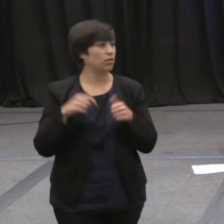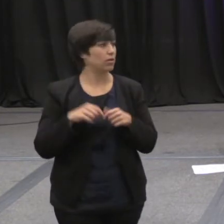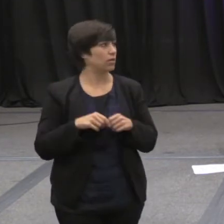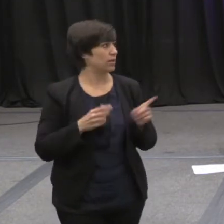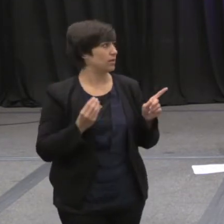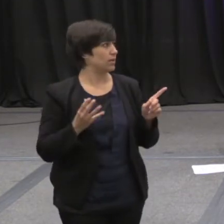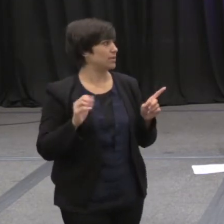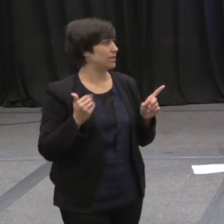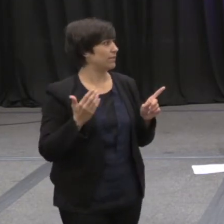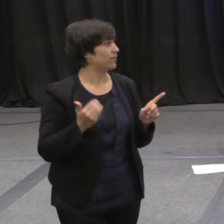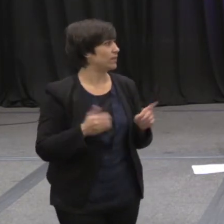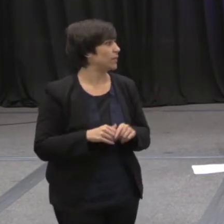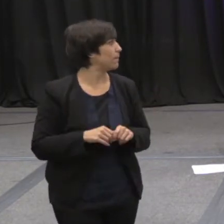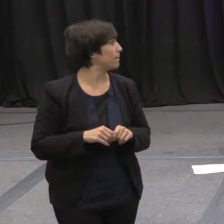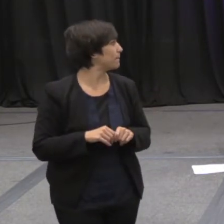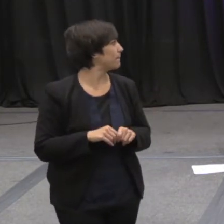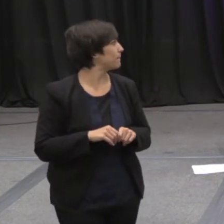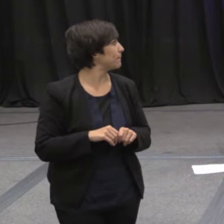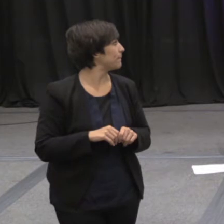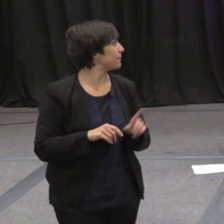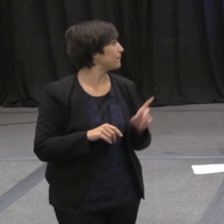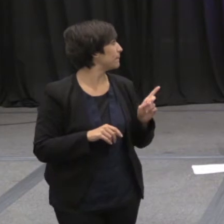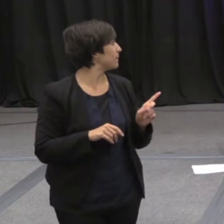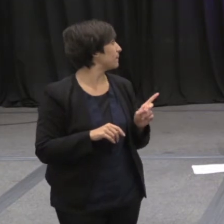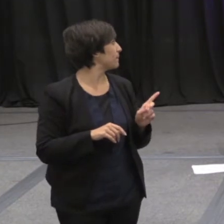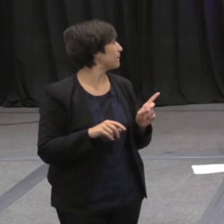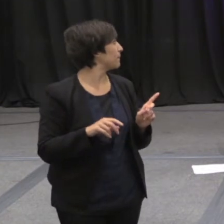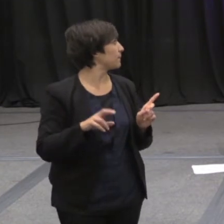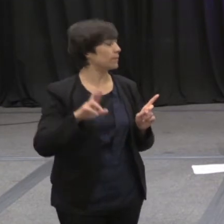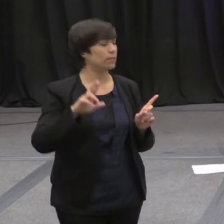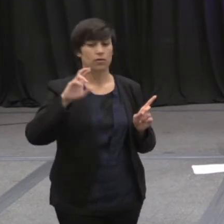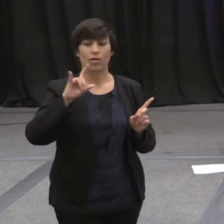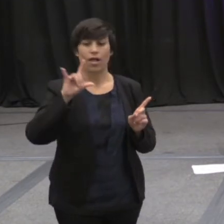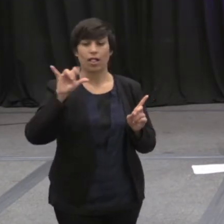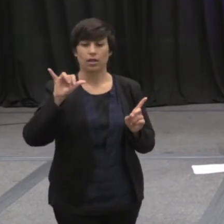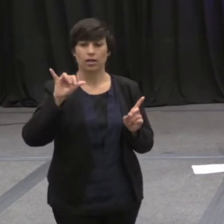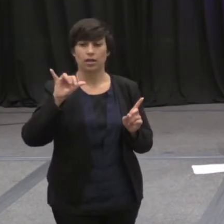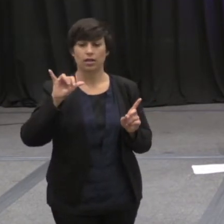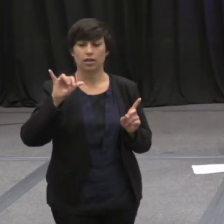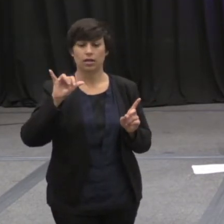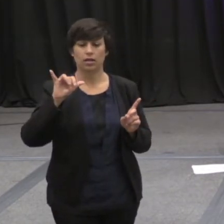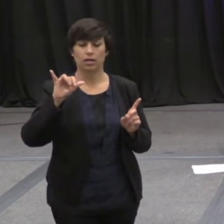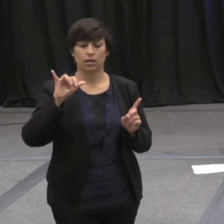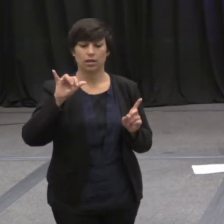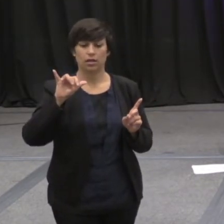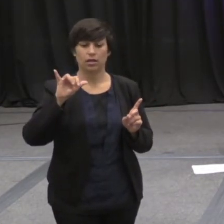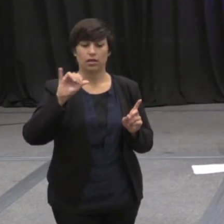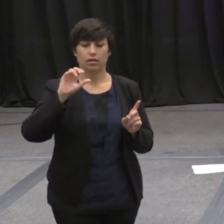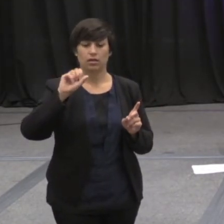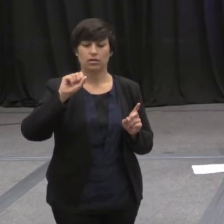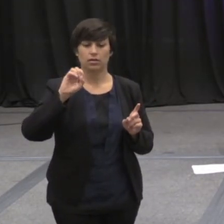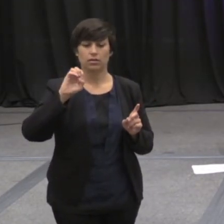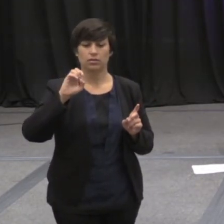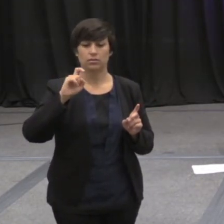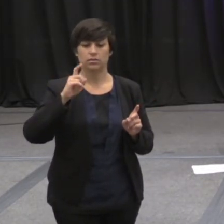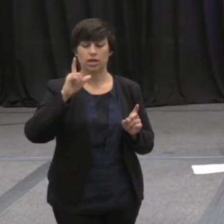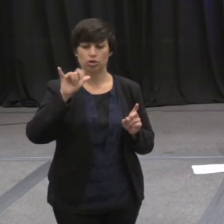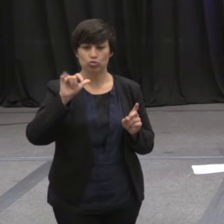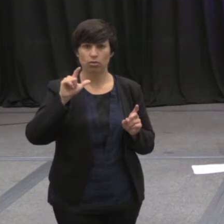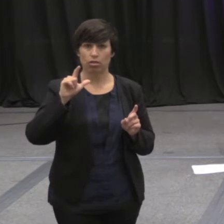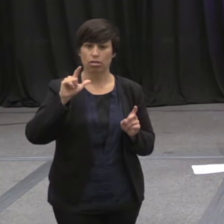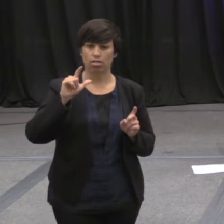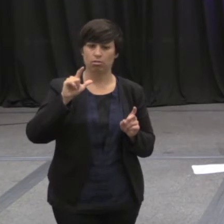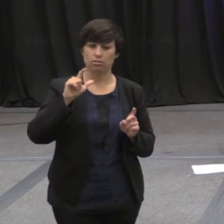The reality is, sexual suffering is real suffering. So my job as a nurse, my job as